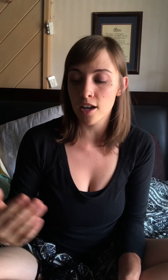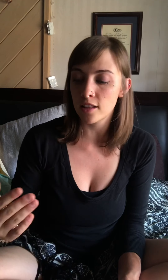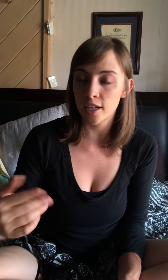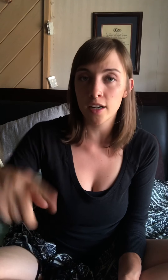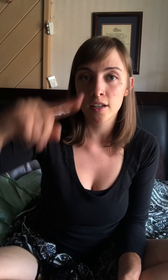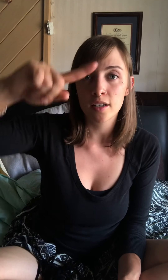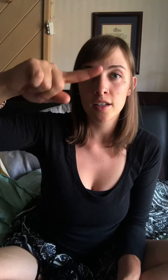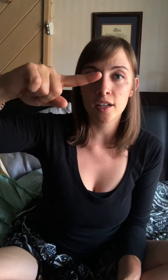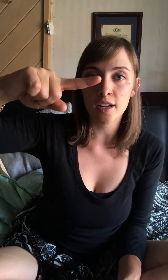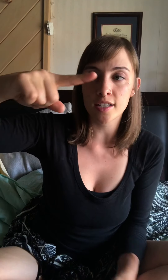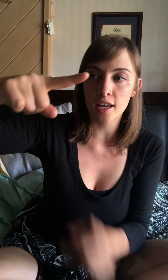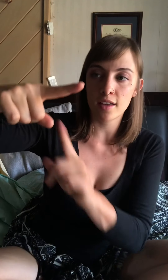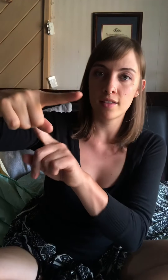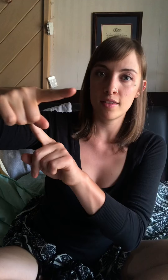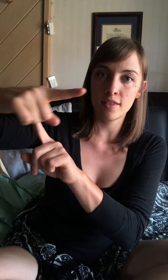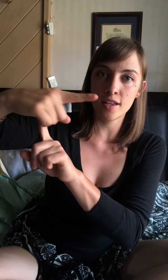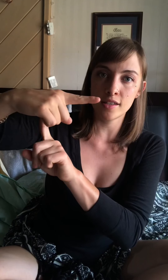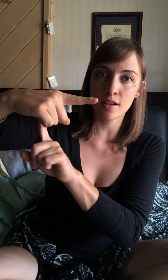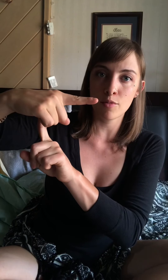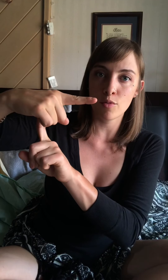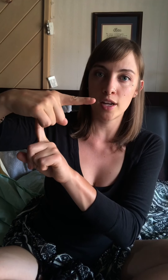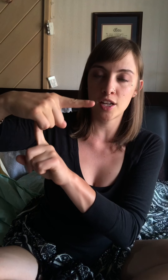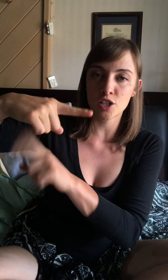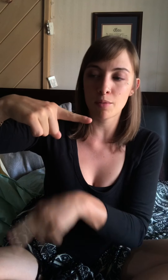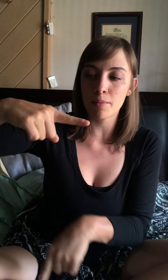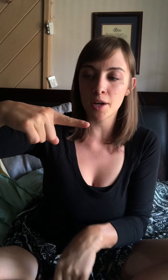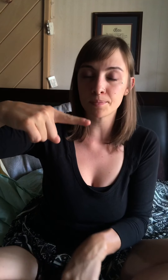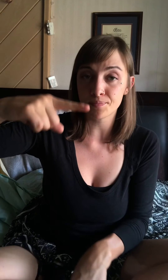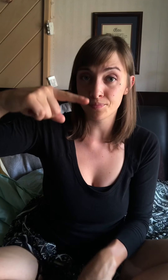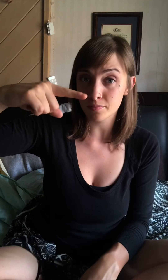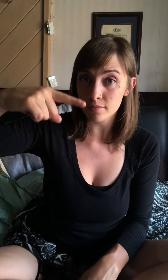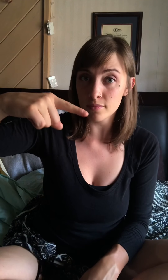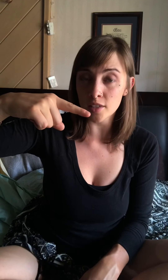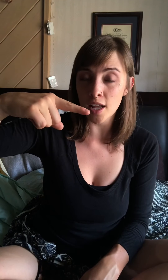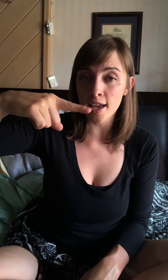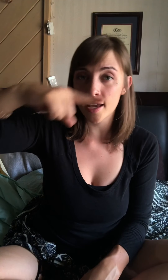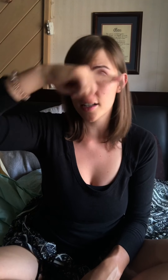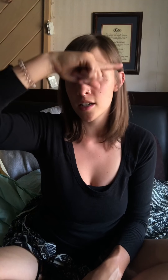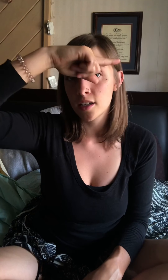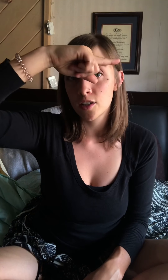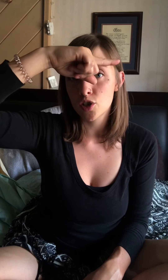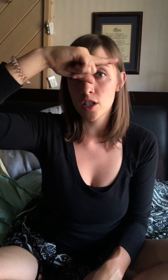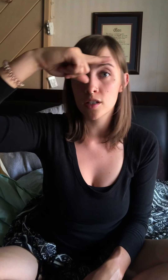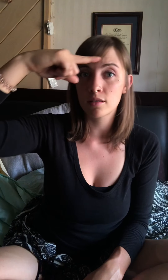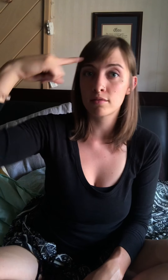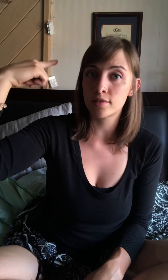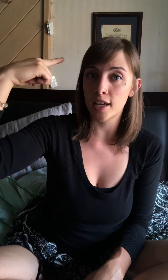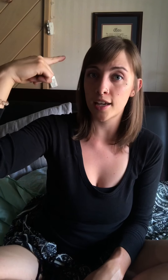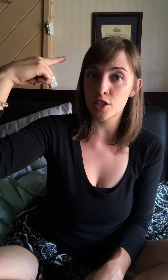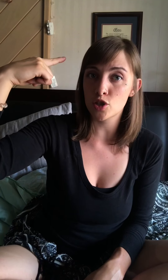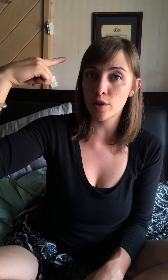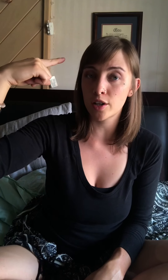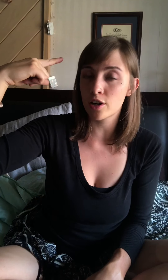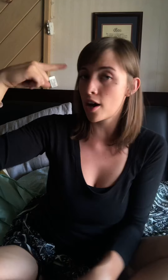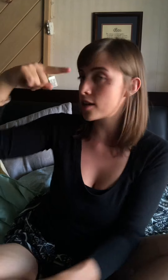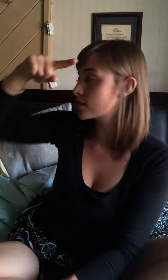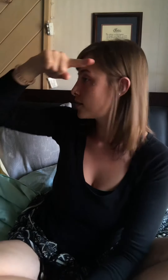color. You're going to take this number 1 hand shape up here and just take it straight across